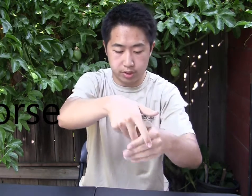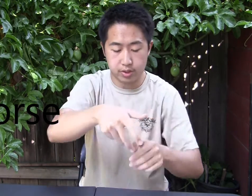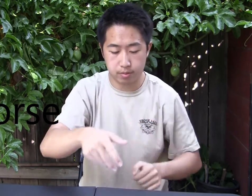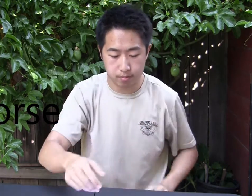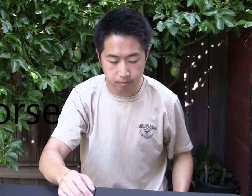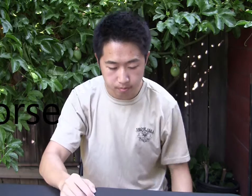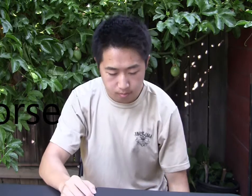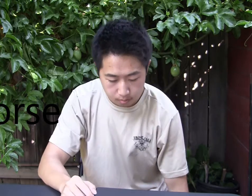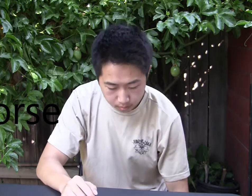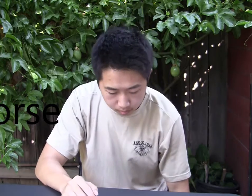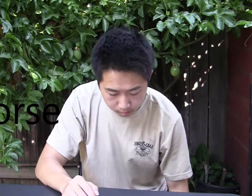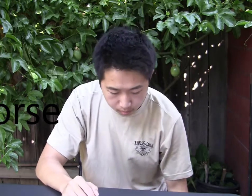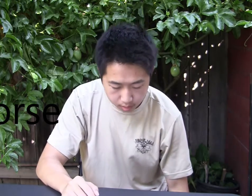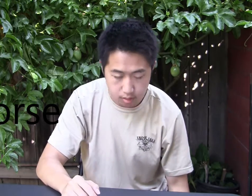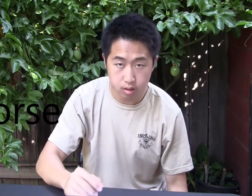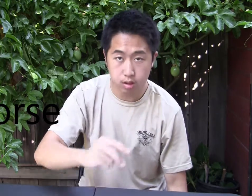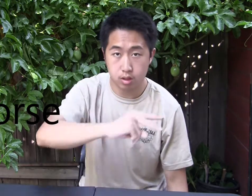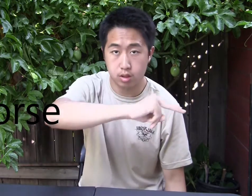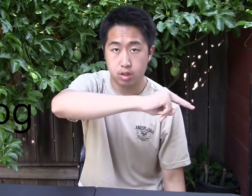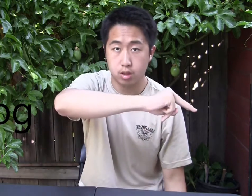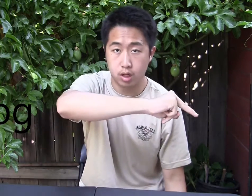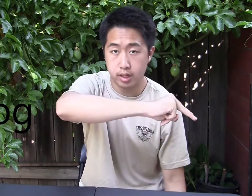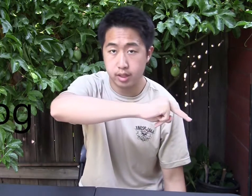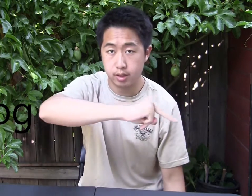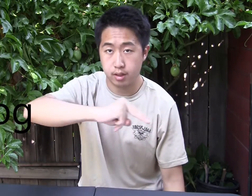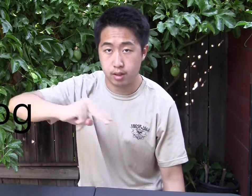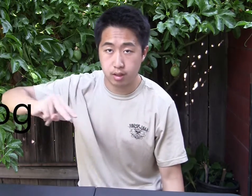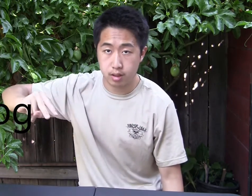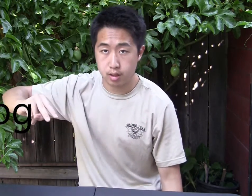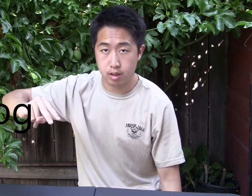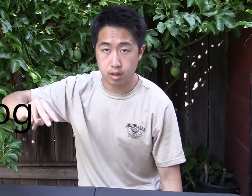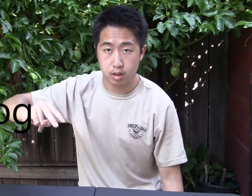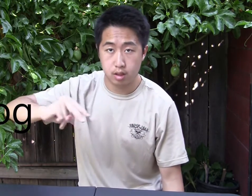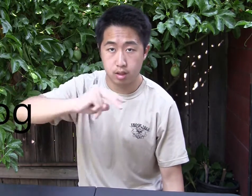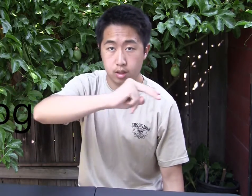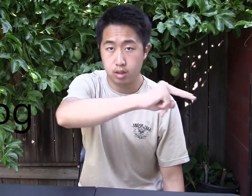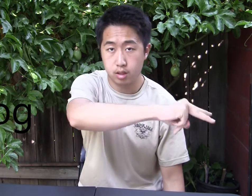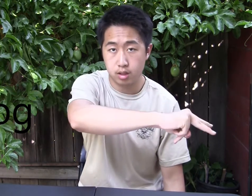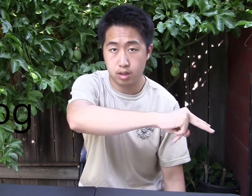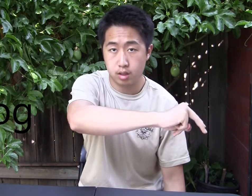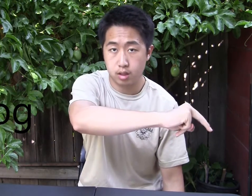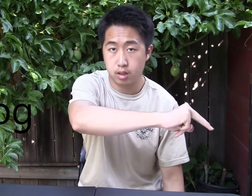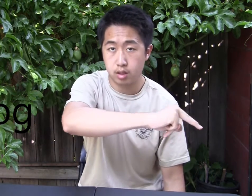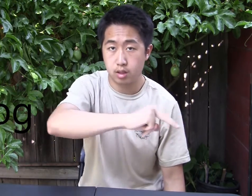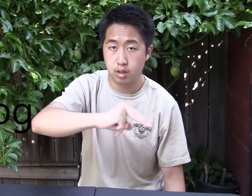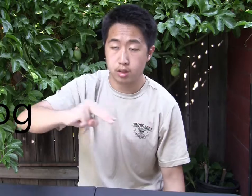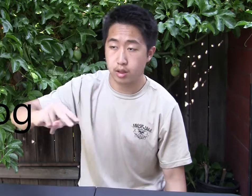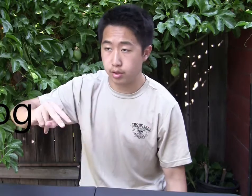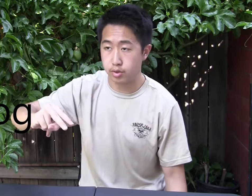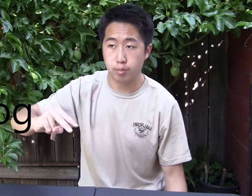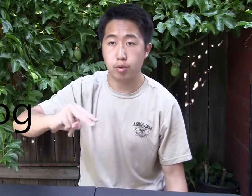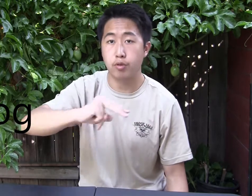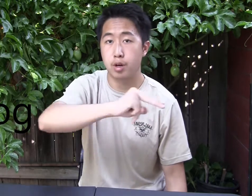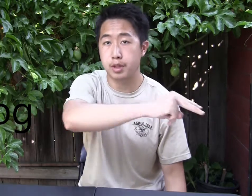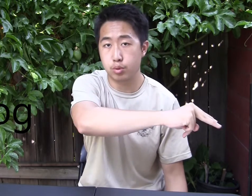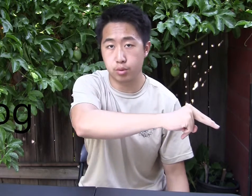Horse. Dog. they used to pull farming tools